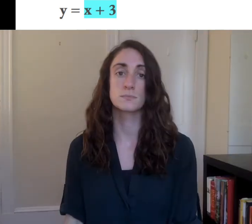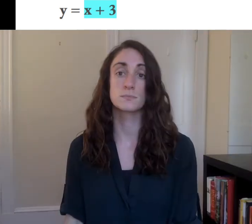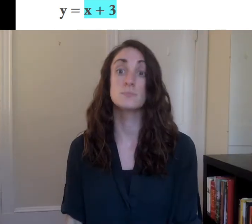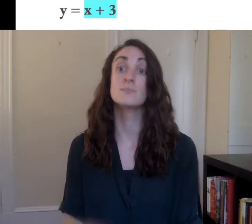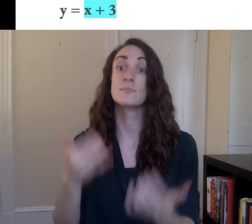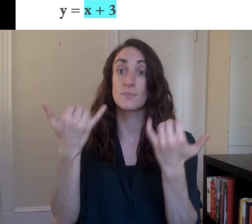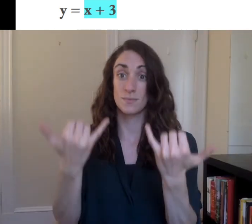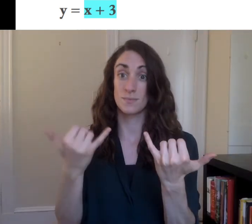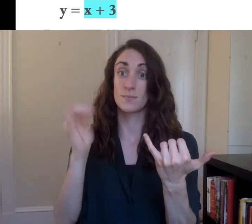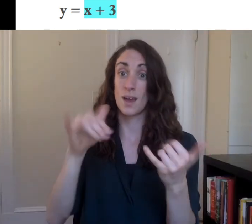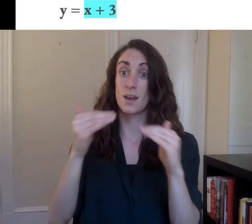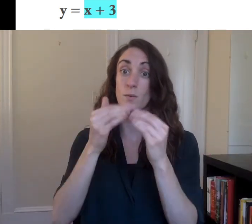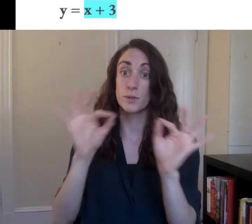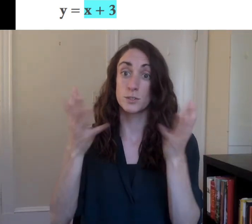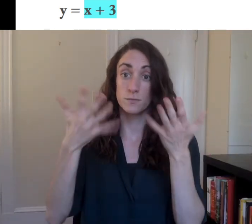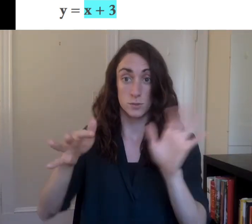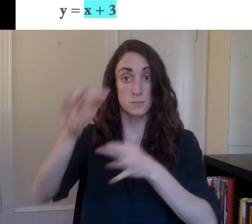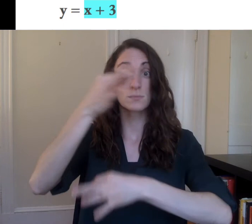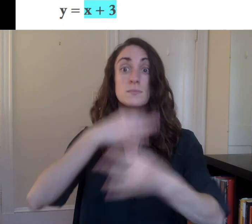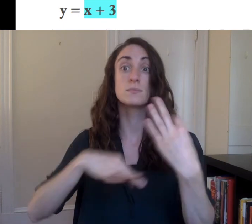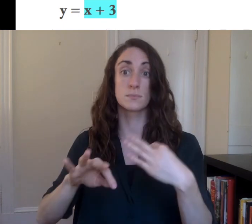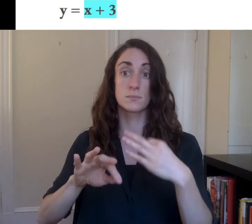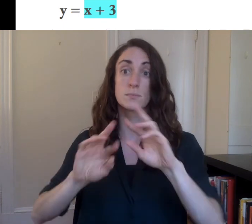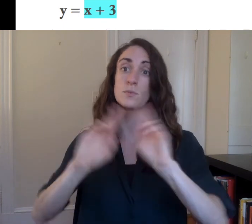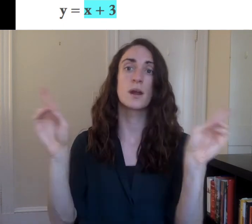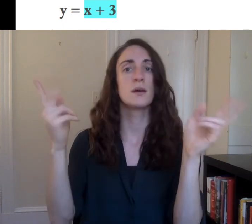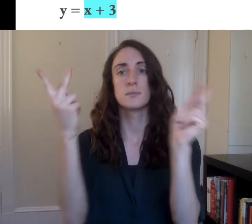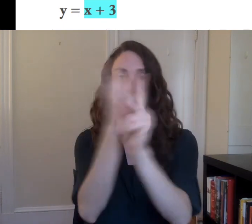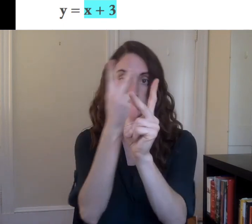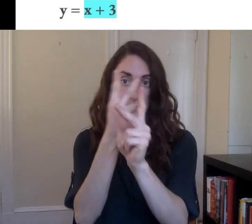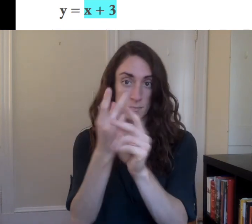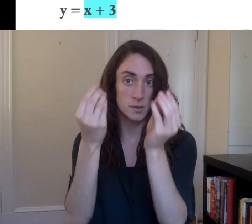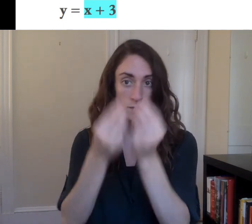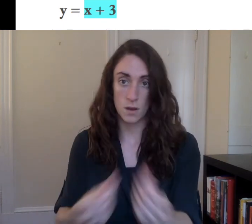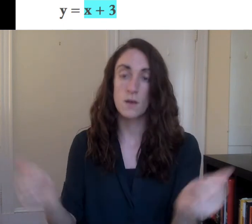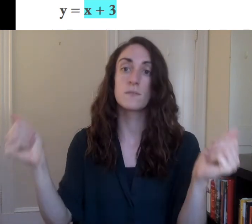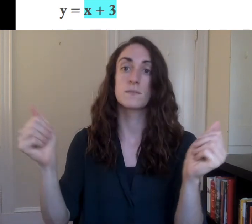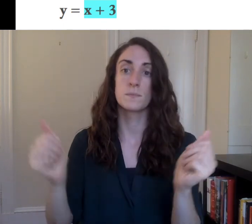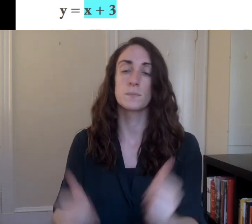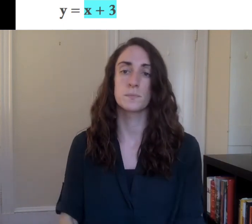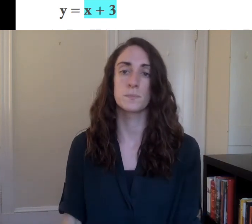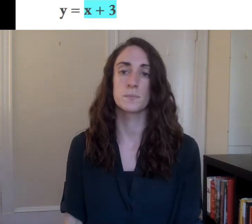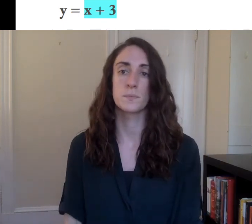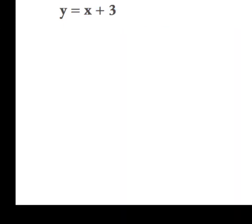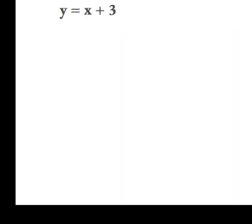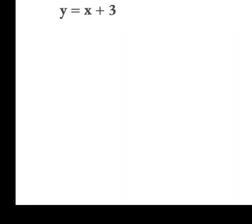So now that we've made that substitution, this equation is ready to be solved for x.